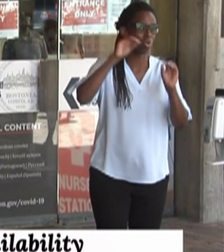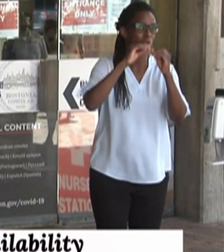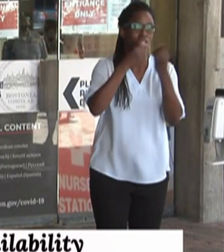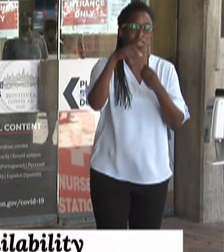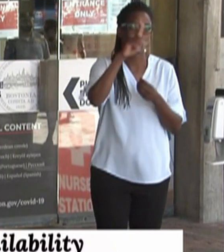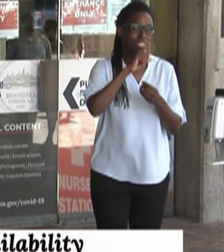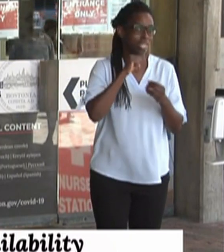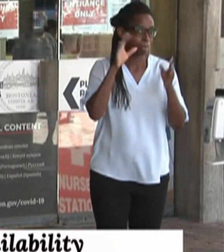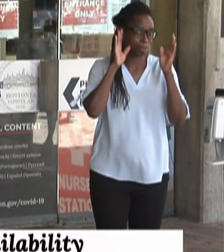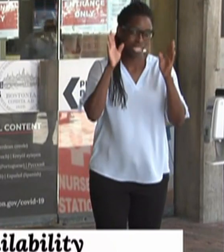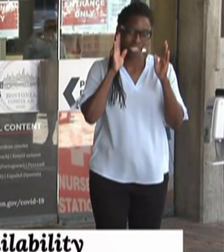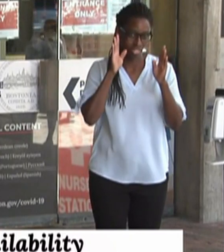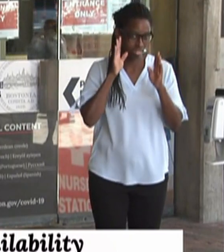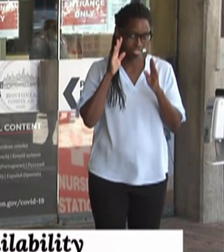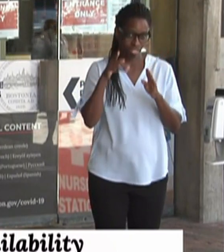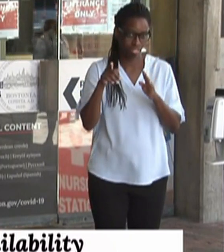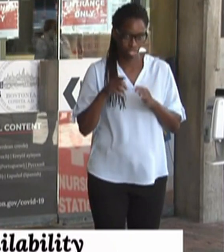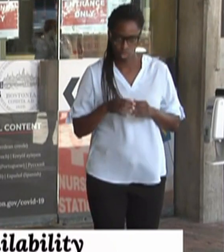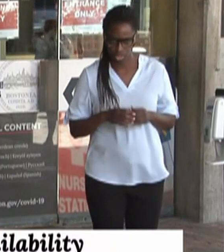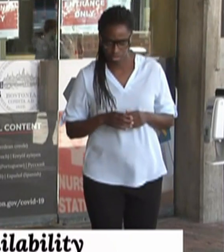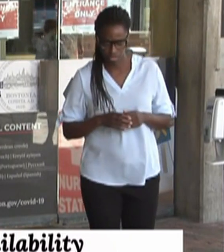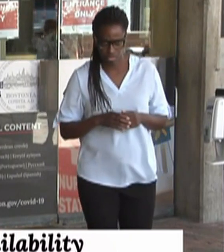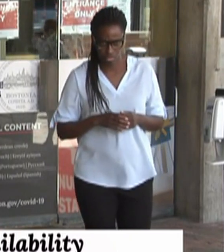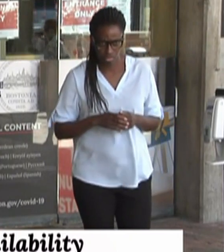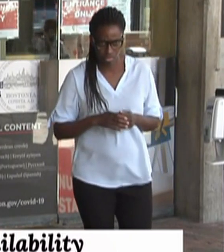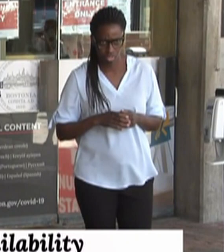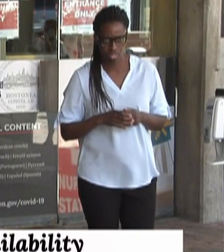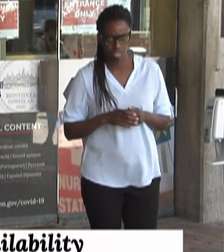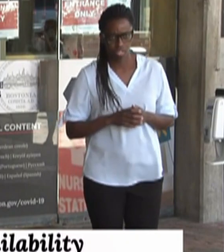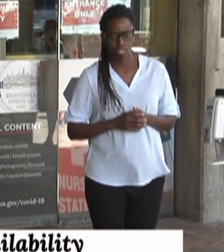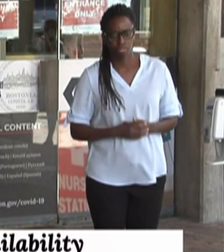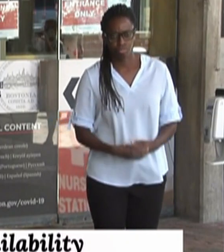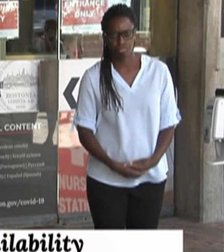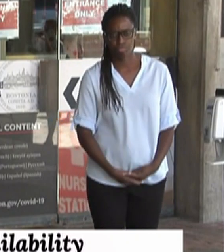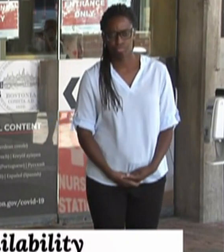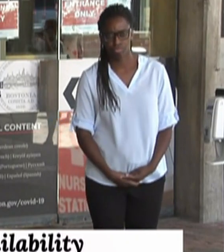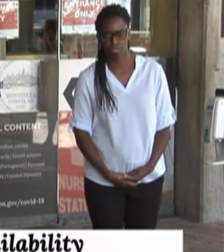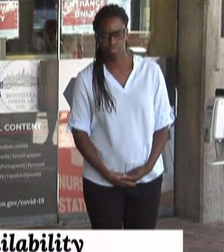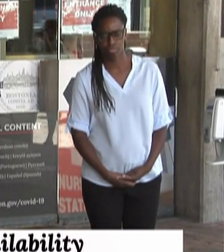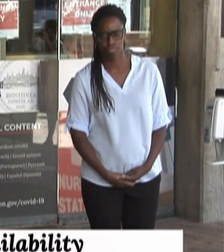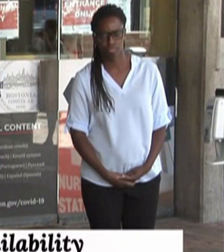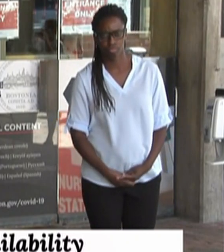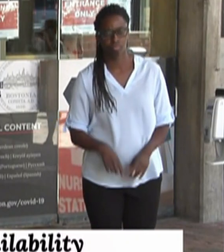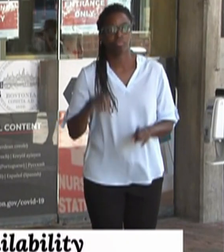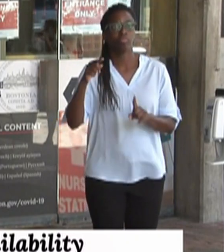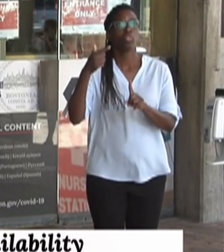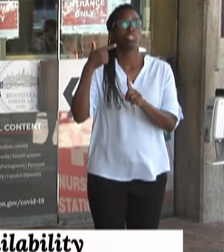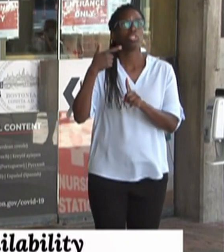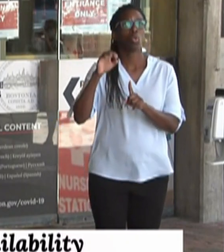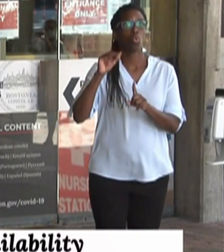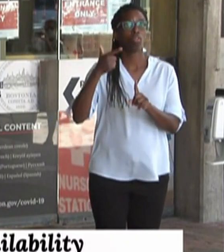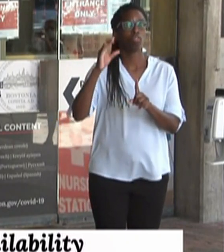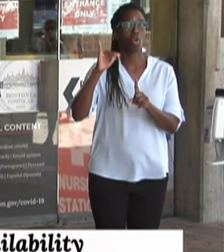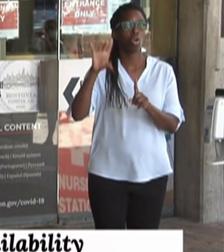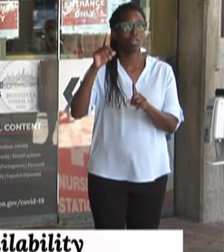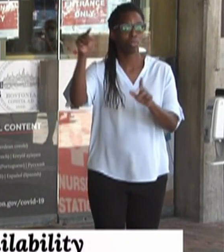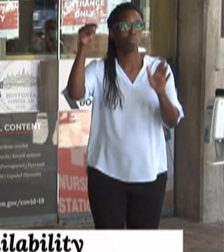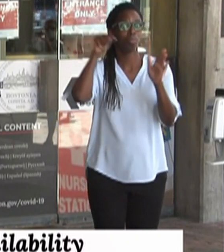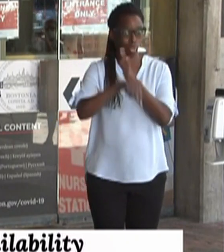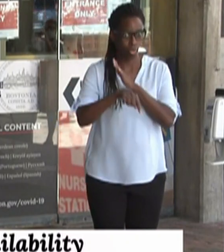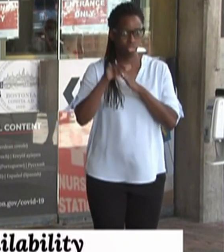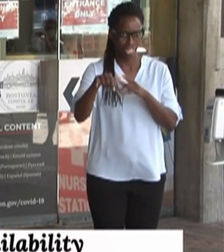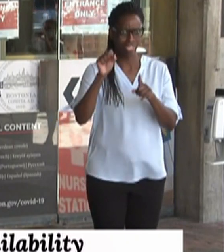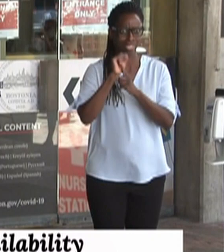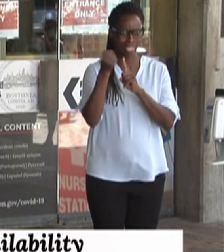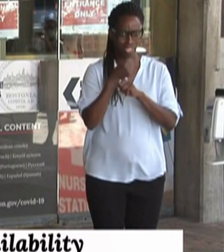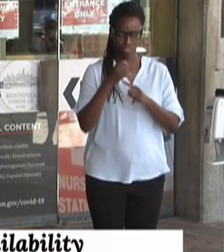after George Floyd was murdered, that this feels different. And in Boston, we're going to do everything we can to be a national leader.